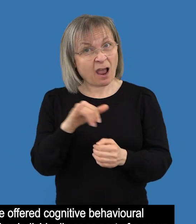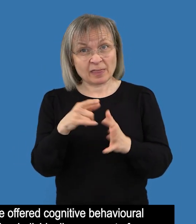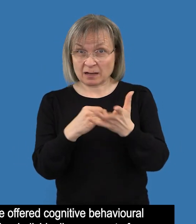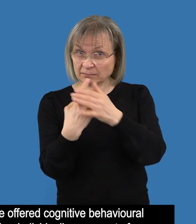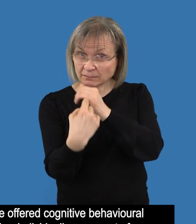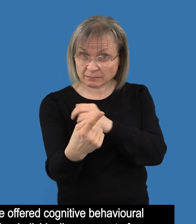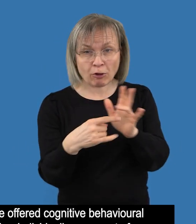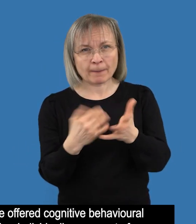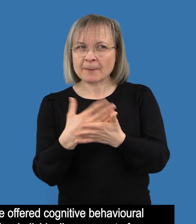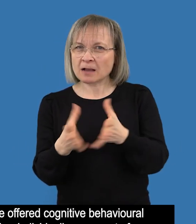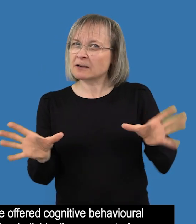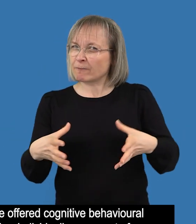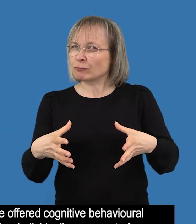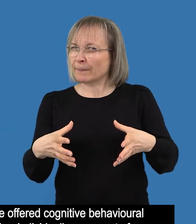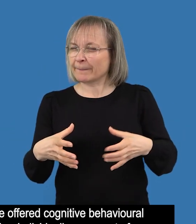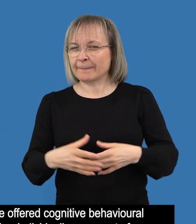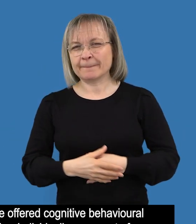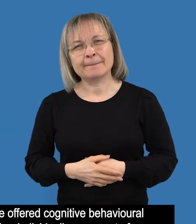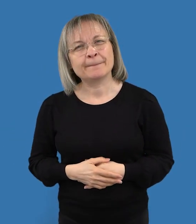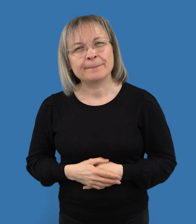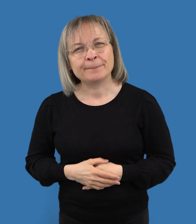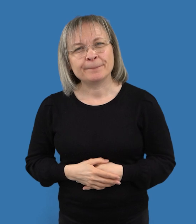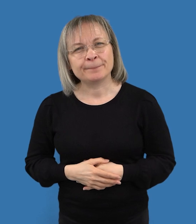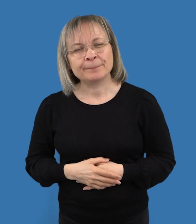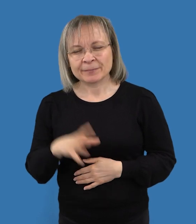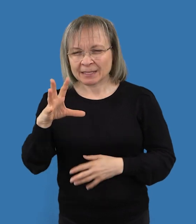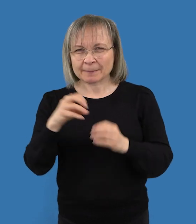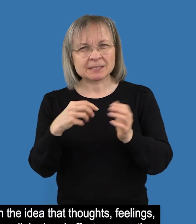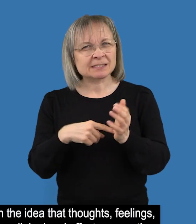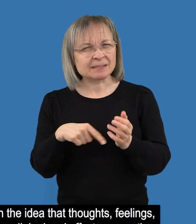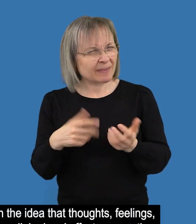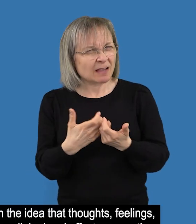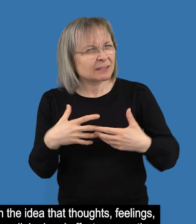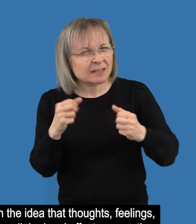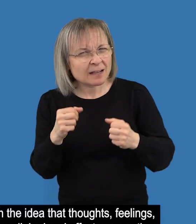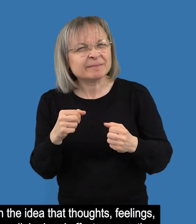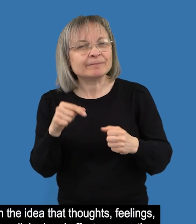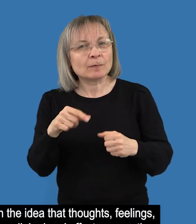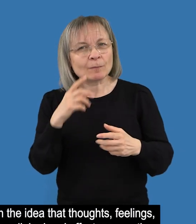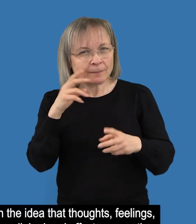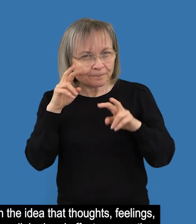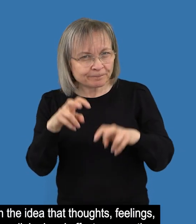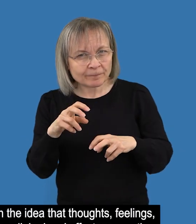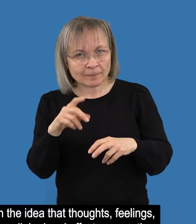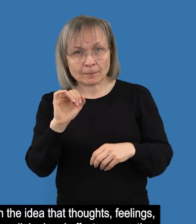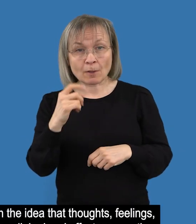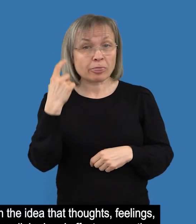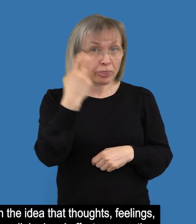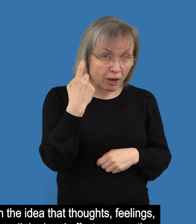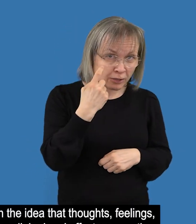therapy, CBT, either individually or as part of a group. CBT starts with the idea that